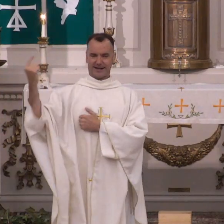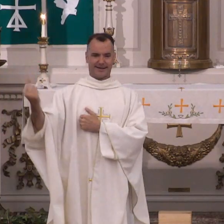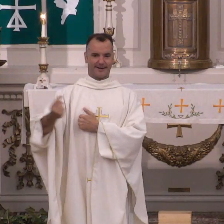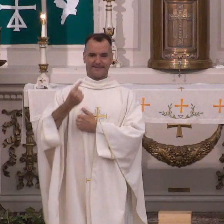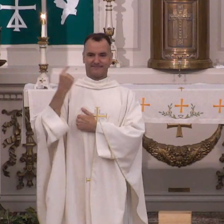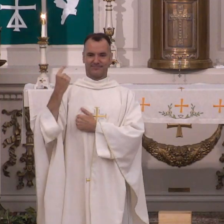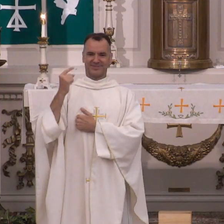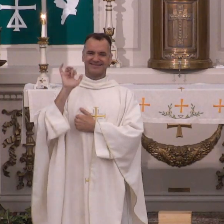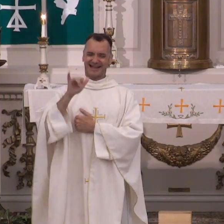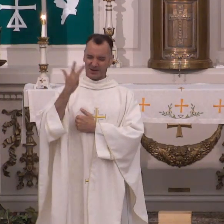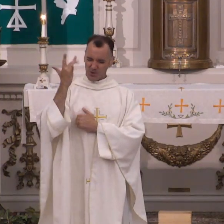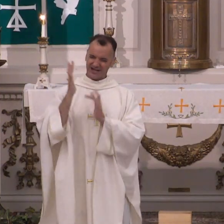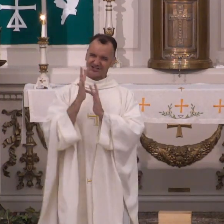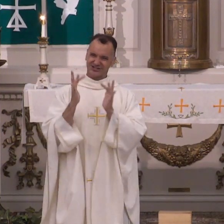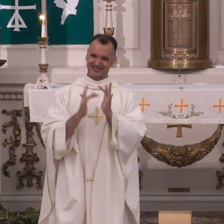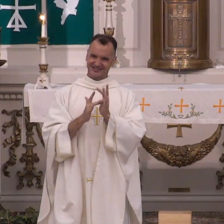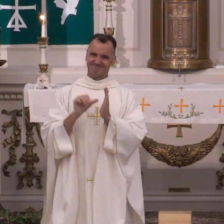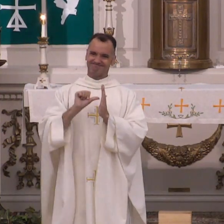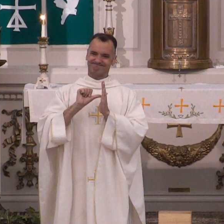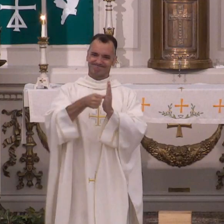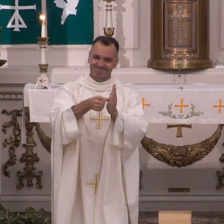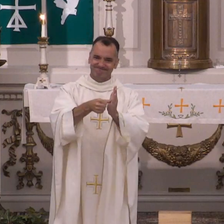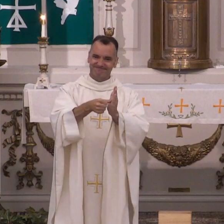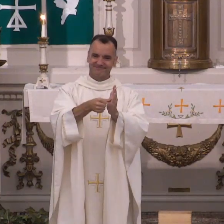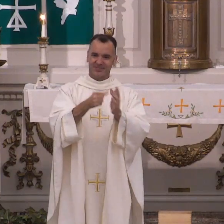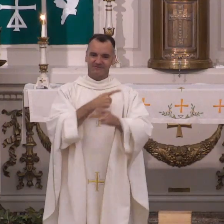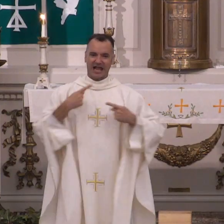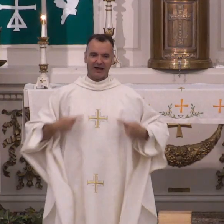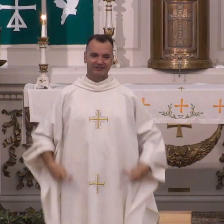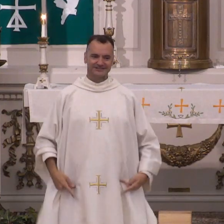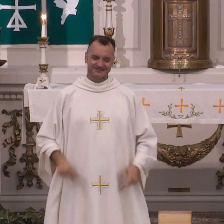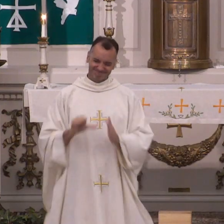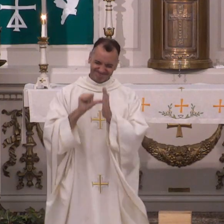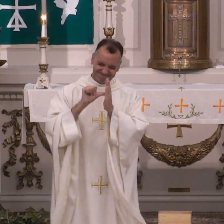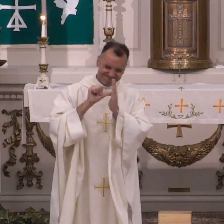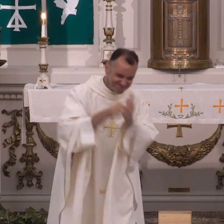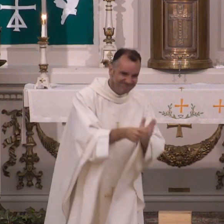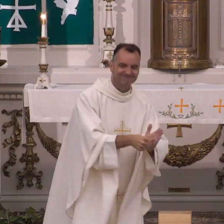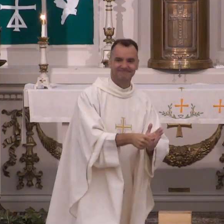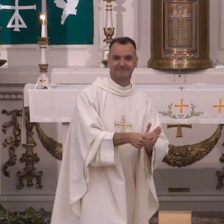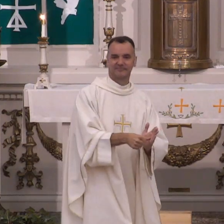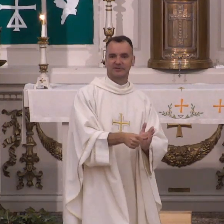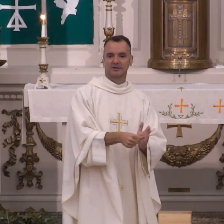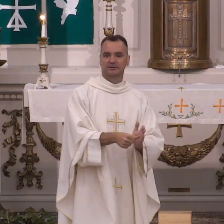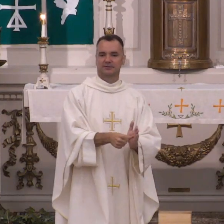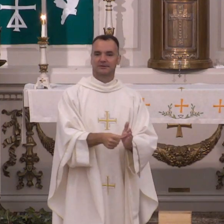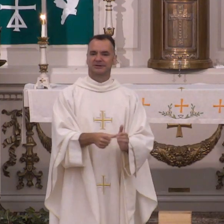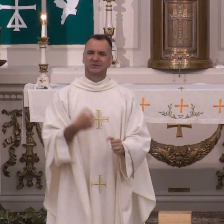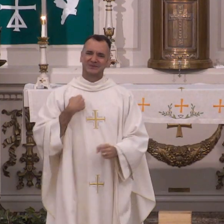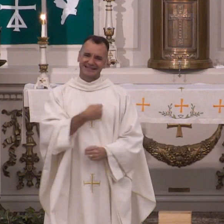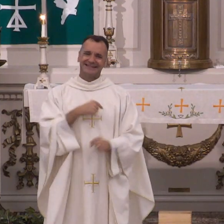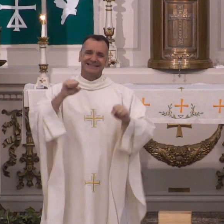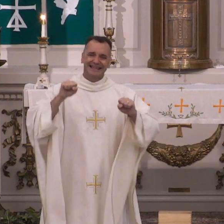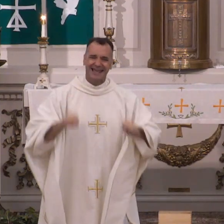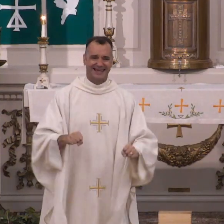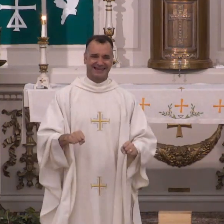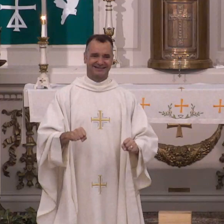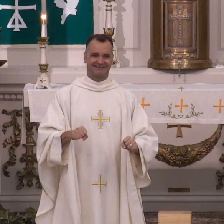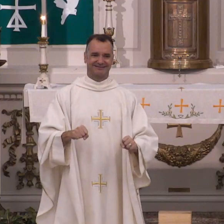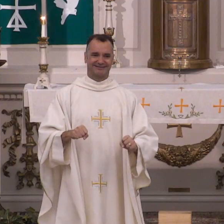God is with us all the time. And that is what Jesus was trying to teach the Pharisees.